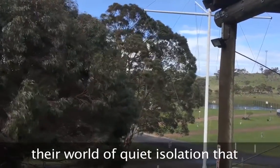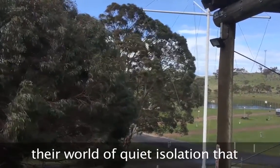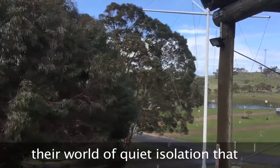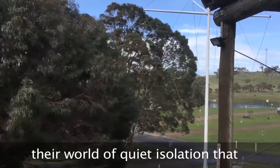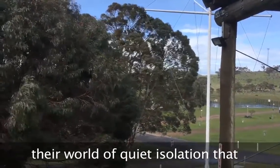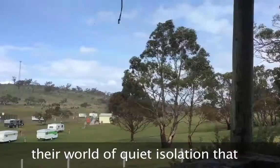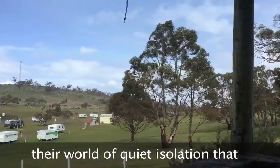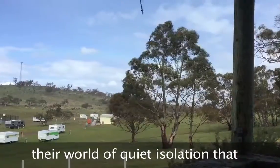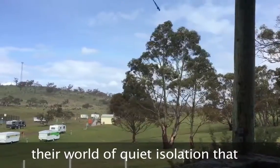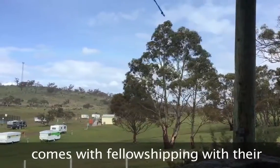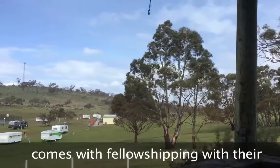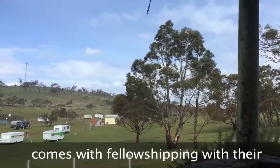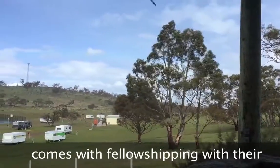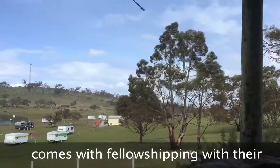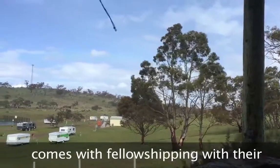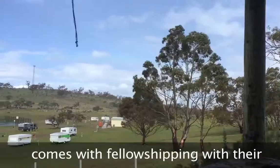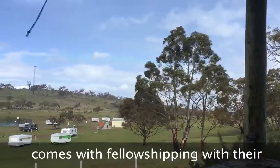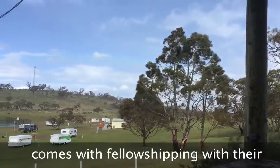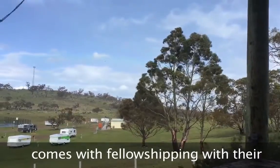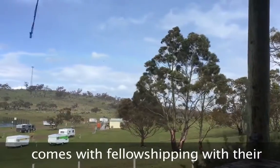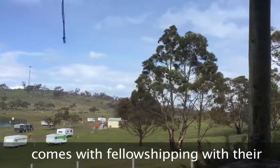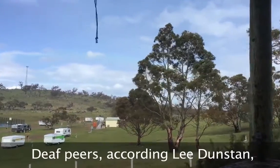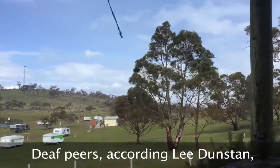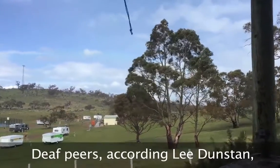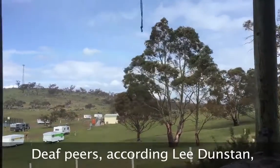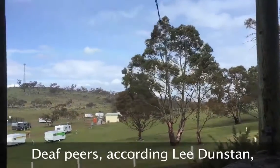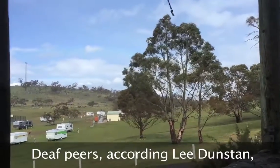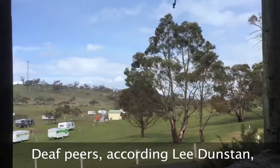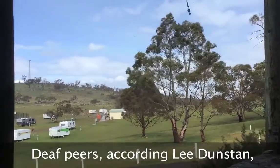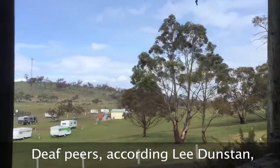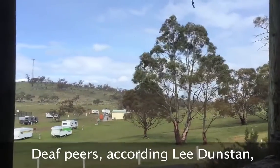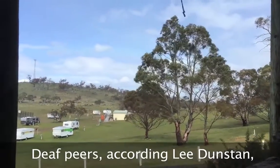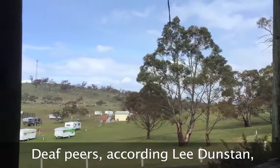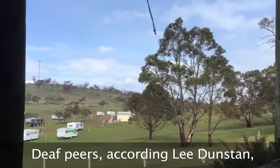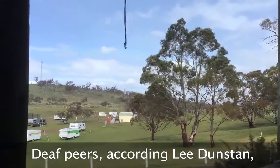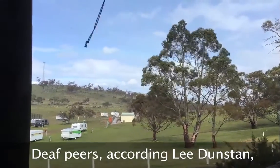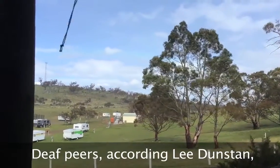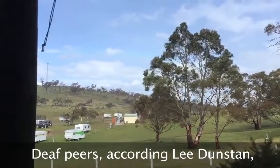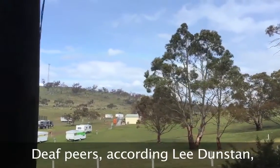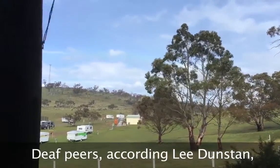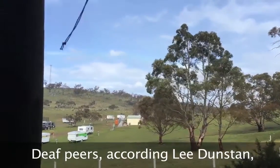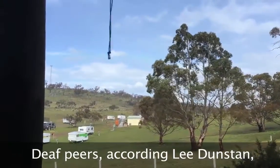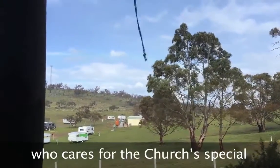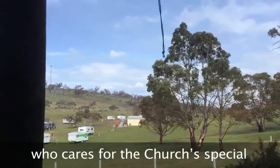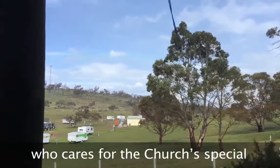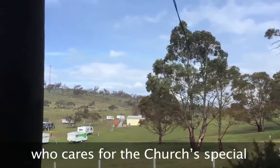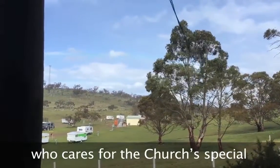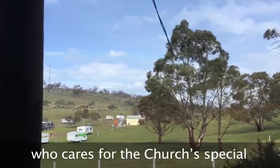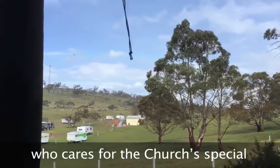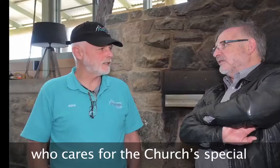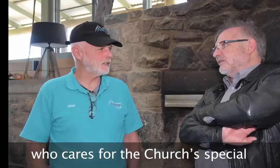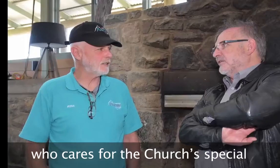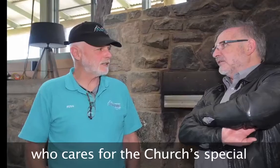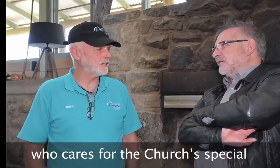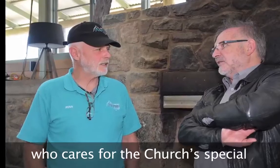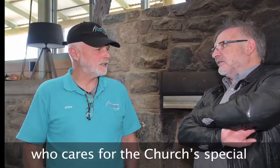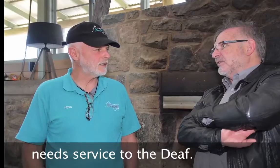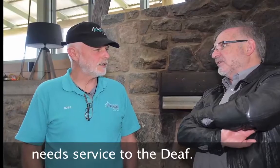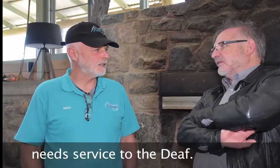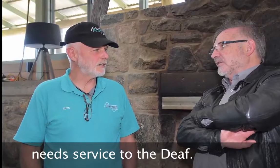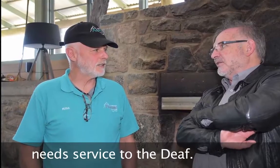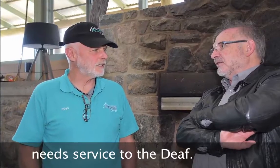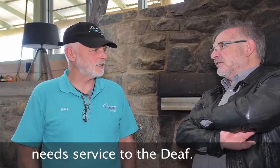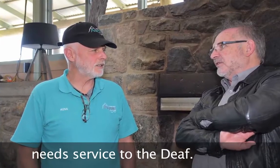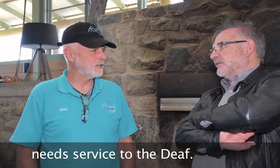quiet isolation that comes with fellowshipping with their deaf peers, according to Lee Dunstan, who cares for the church's special